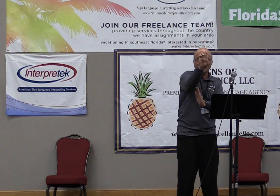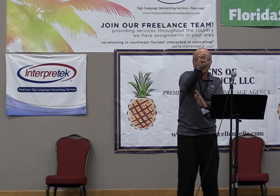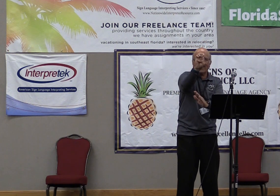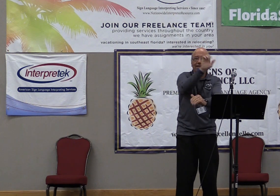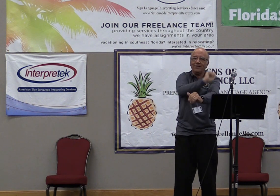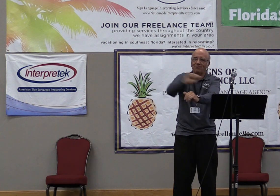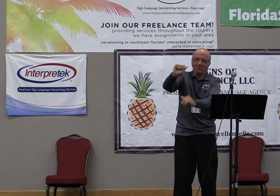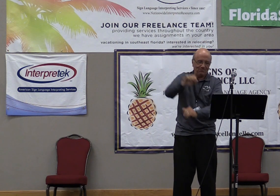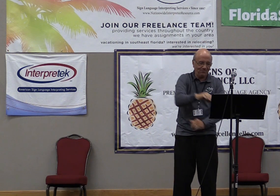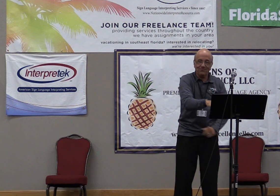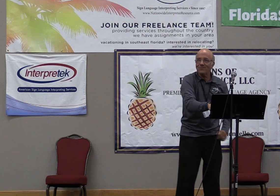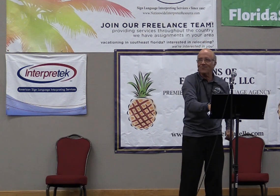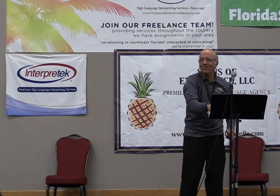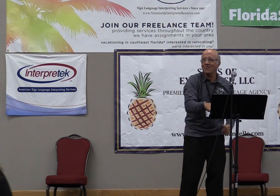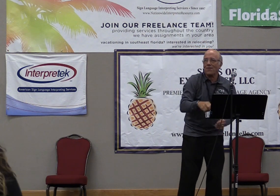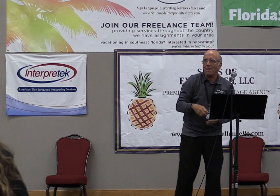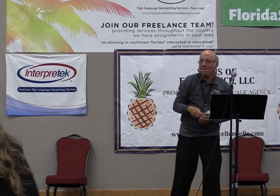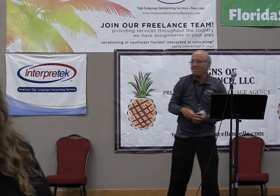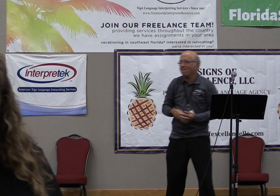9. Dee.